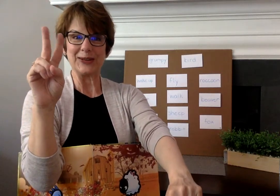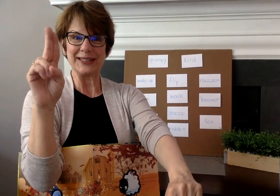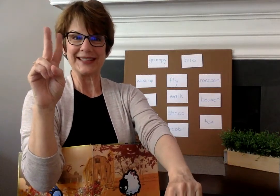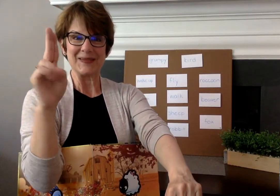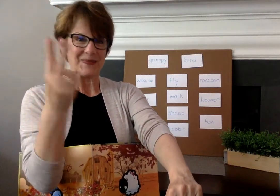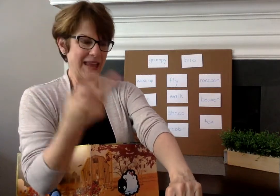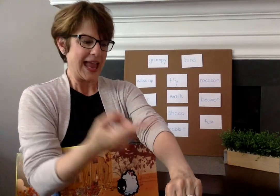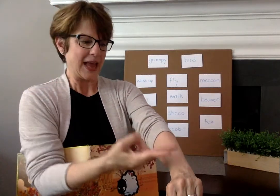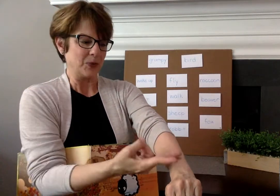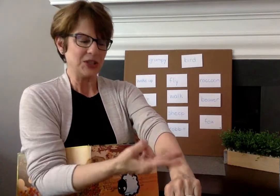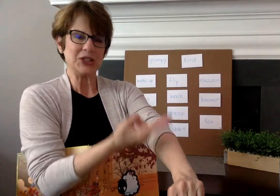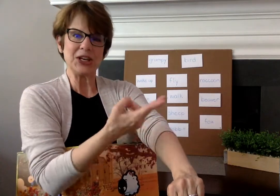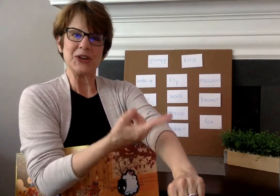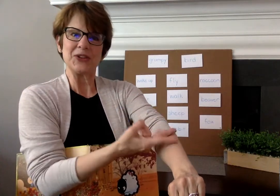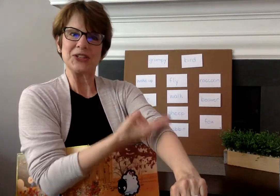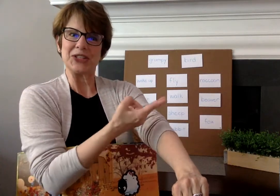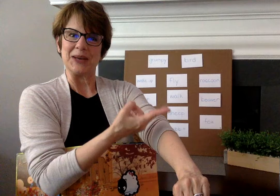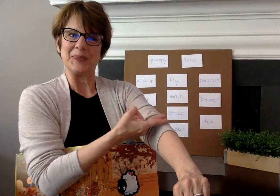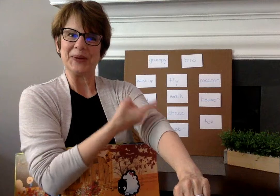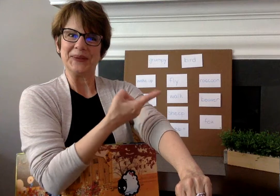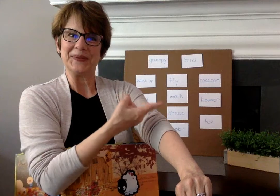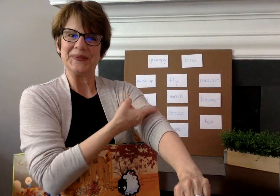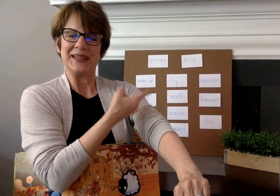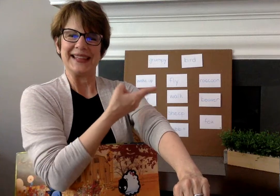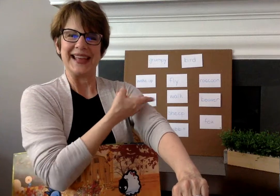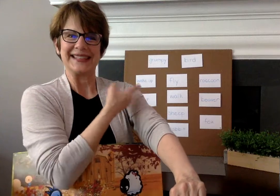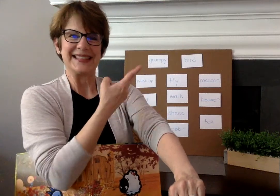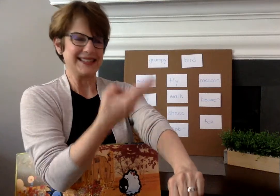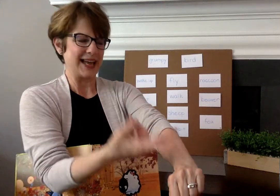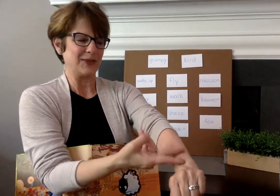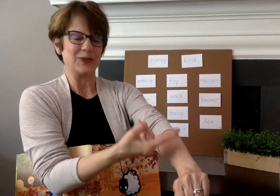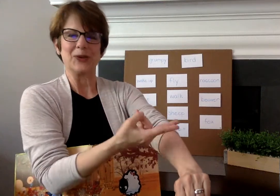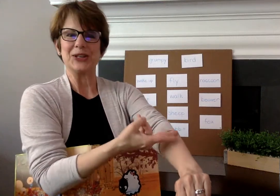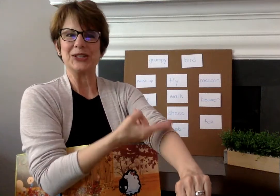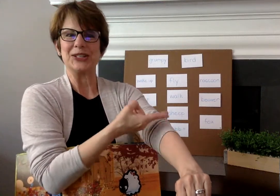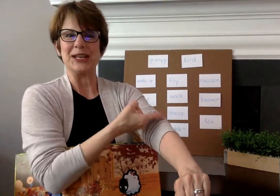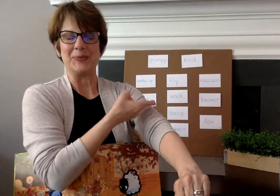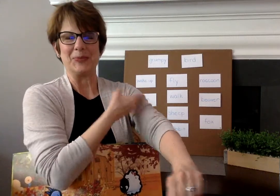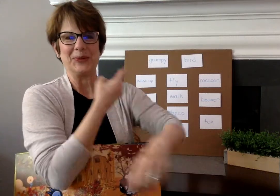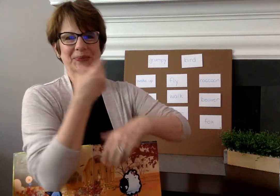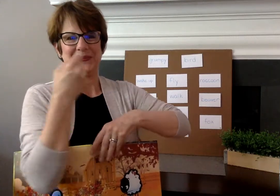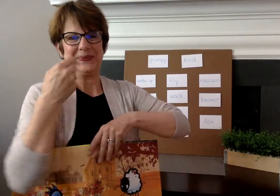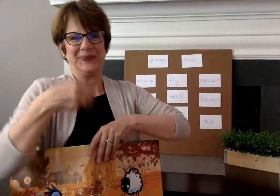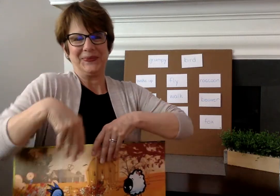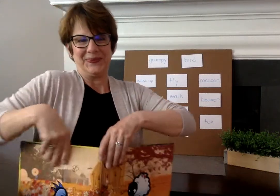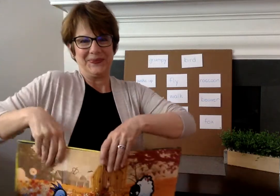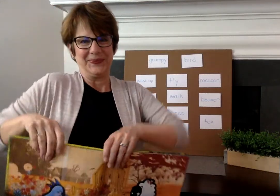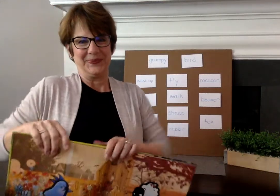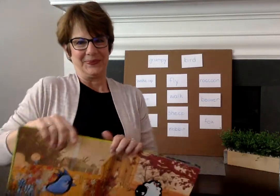fingers, and we shear the sheep. That's the sign for sheep.